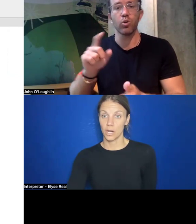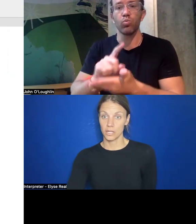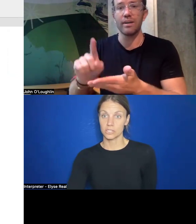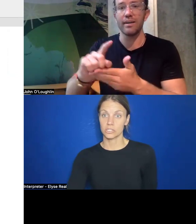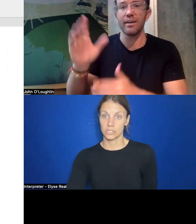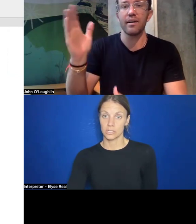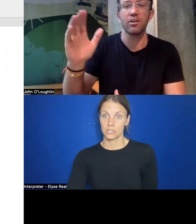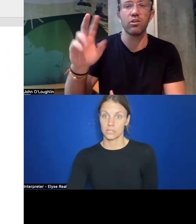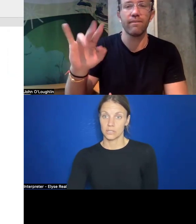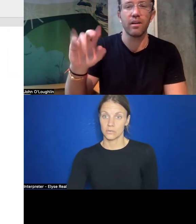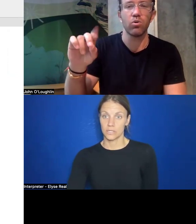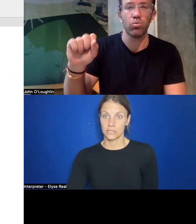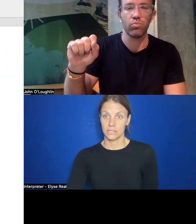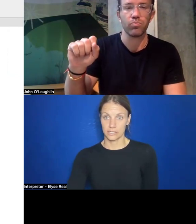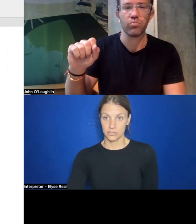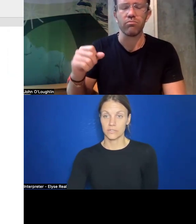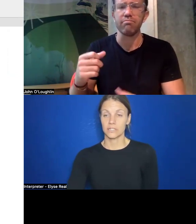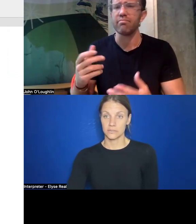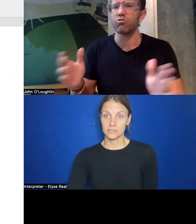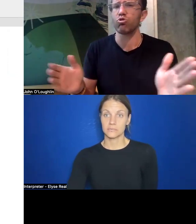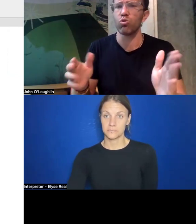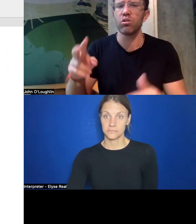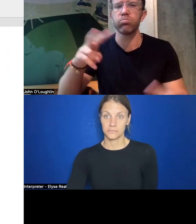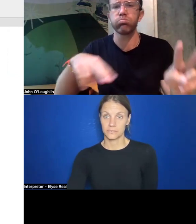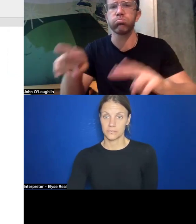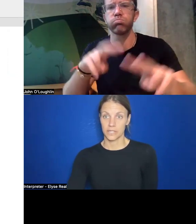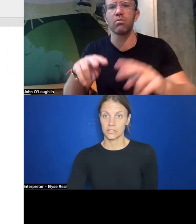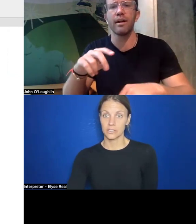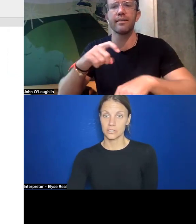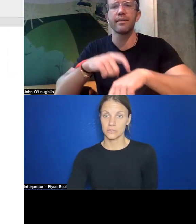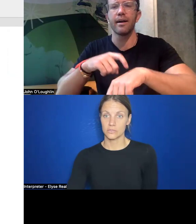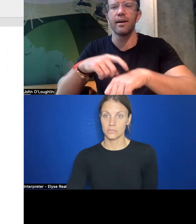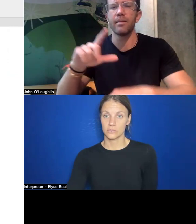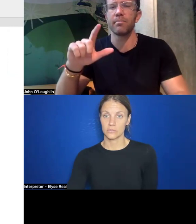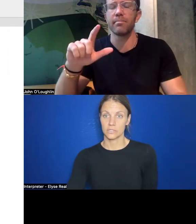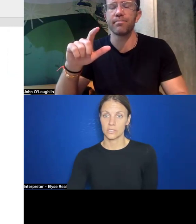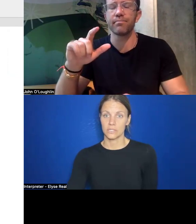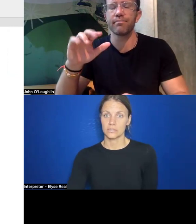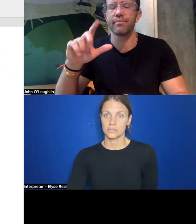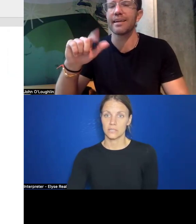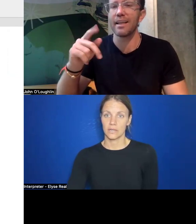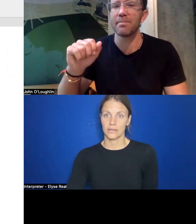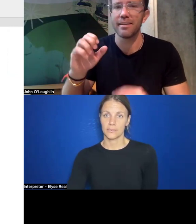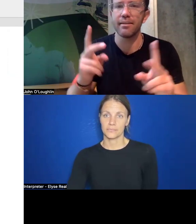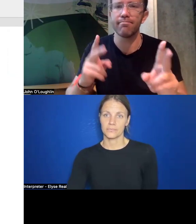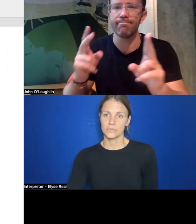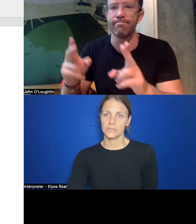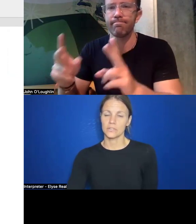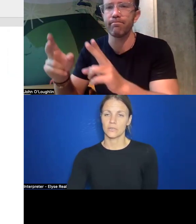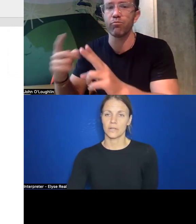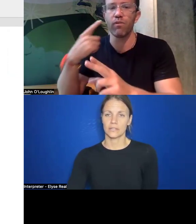you watch the weekly lecture videos, I encourage you to,